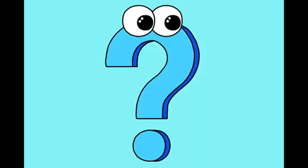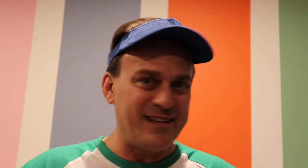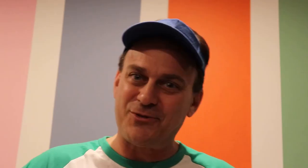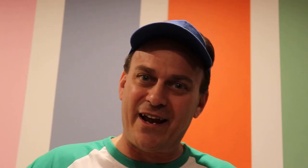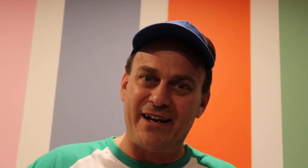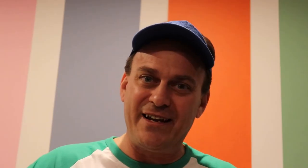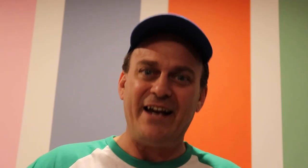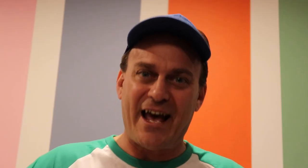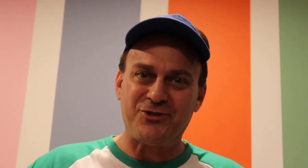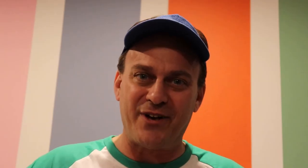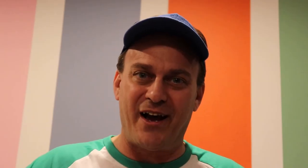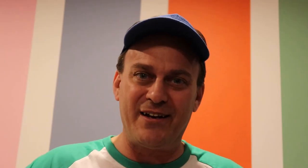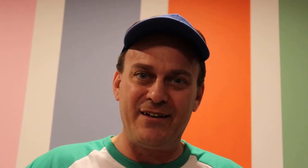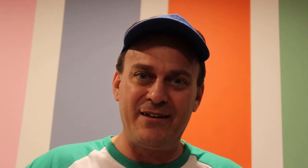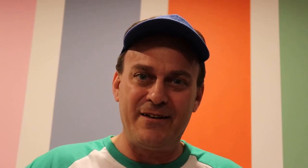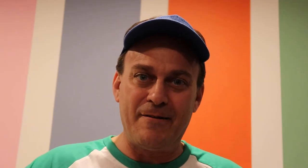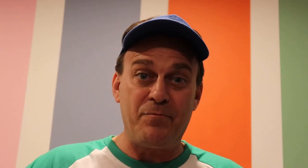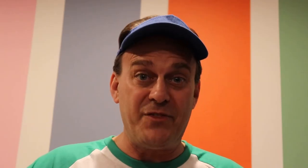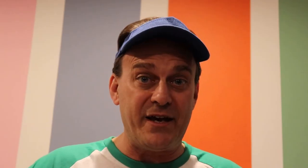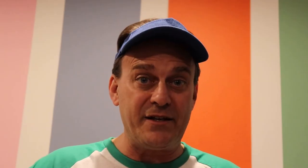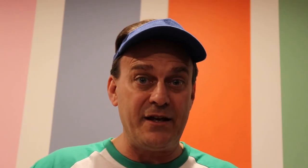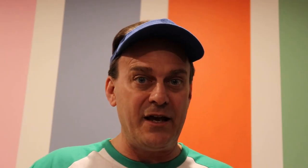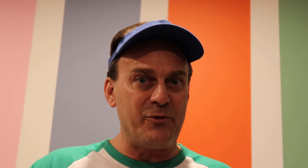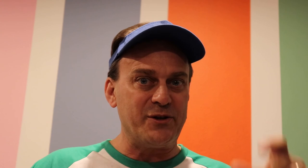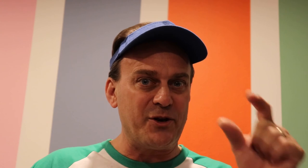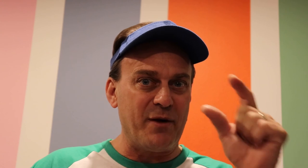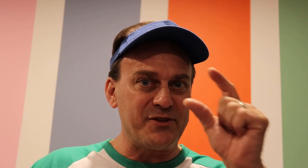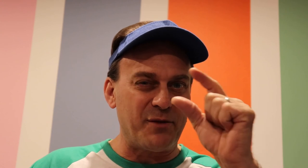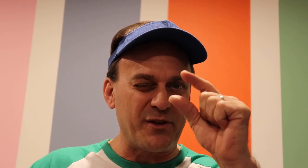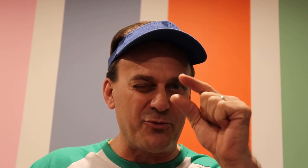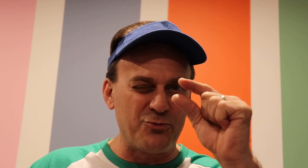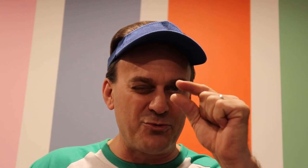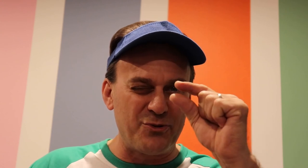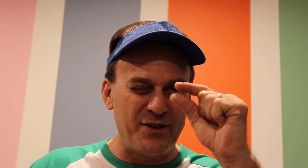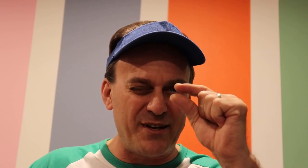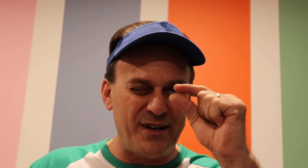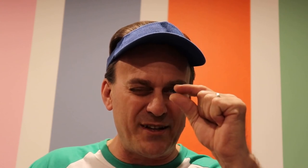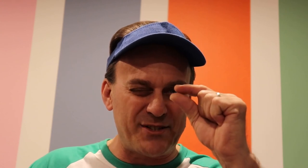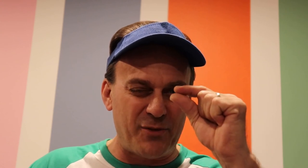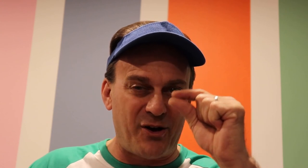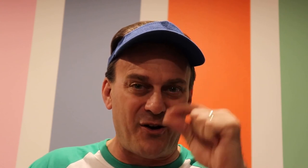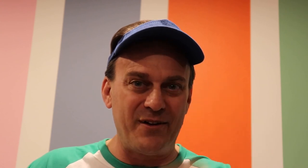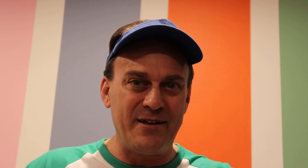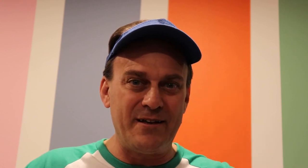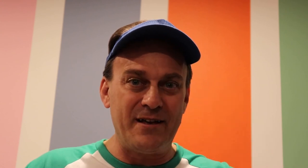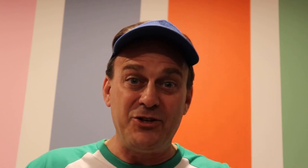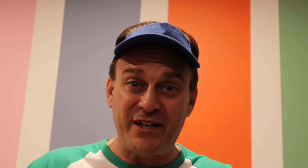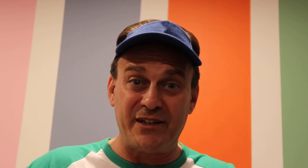That's right, an astronaut. Then we learned about something really small. You need an